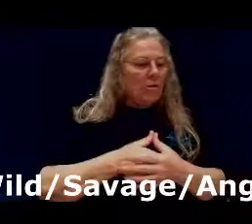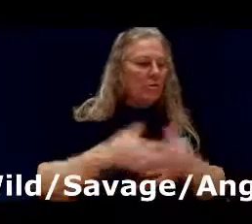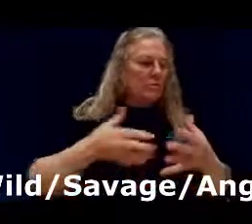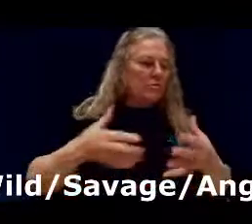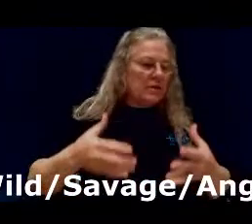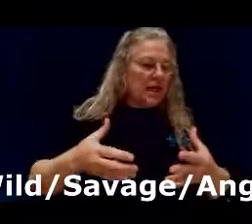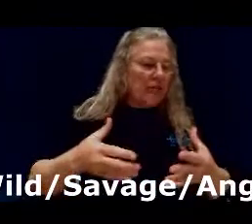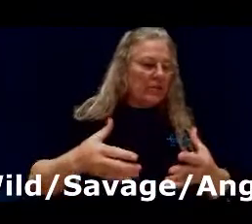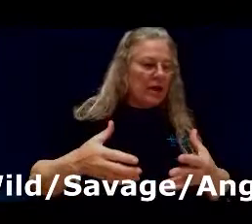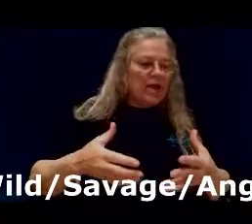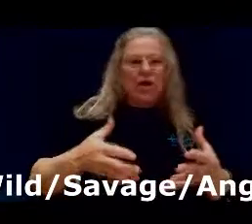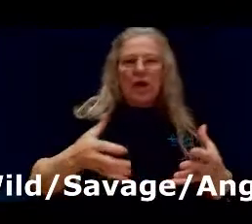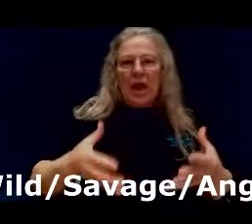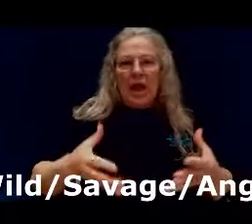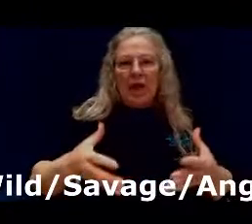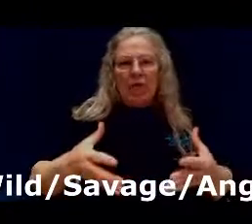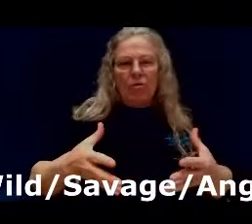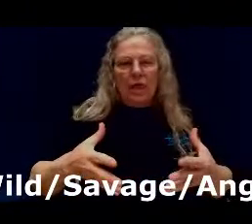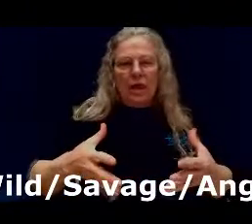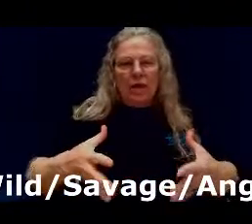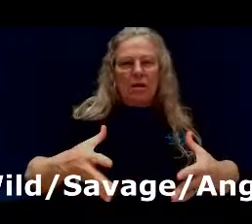Wild, savage, angry.